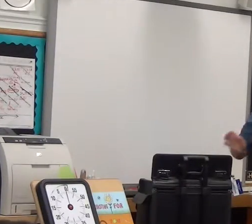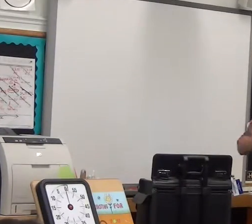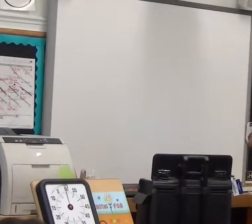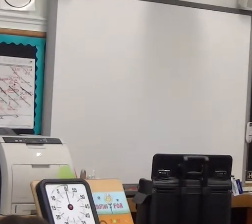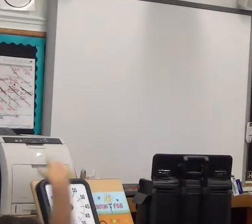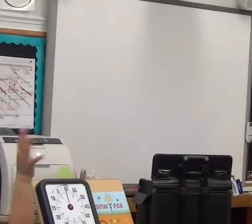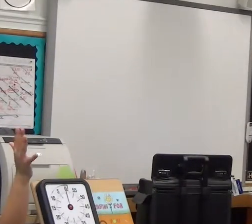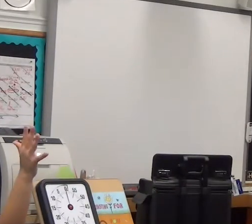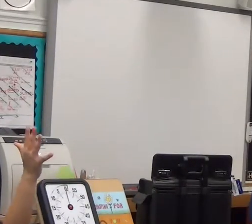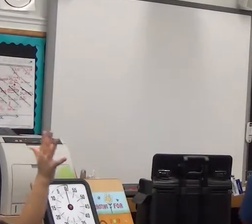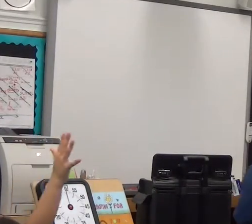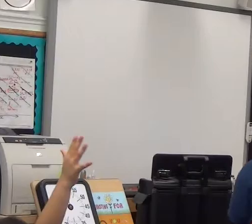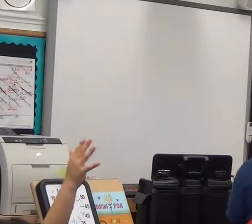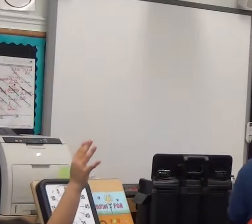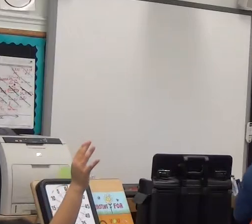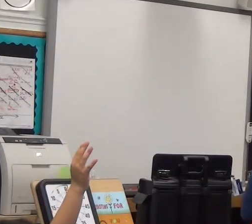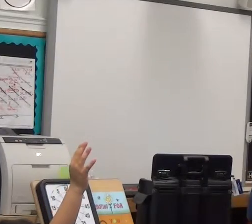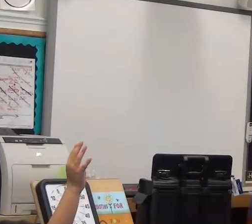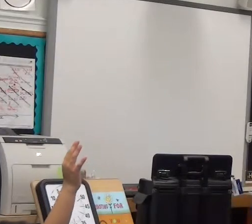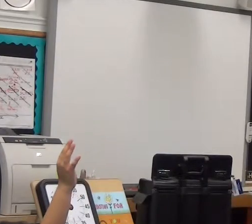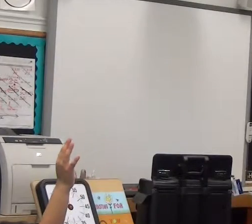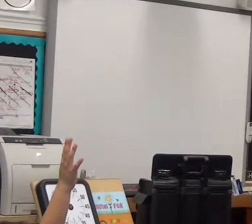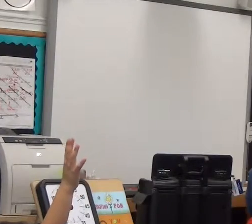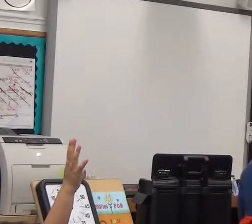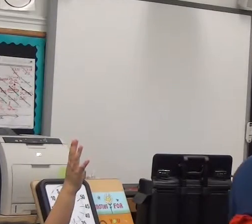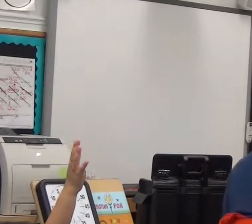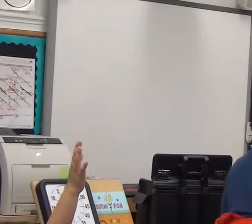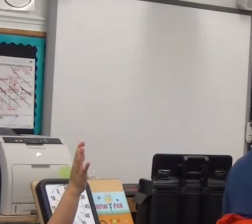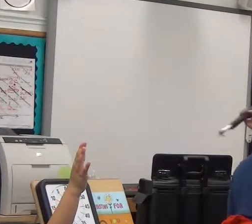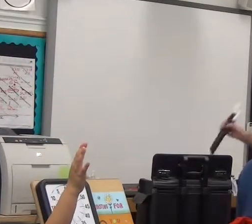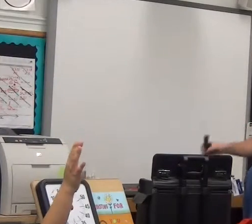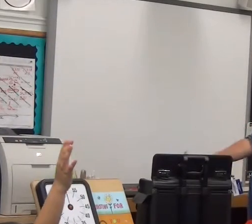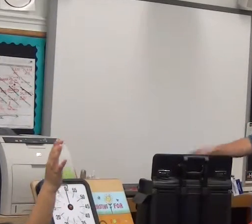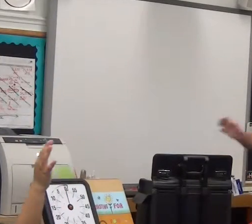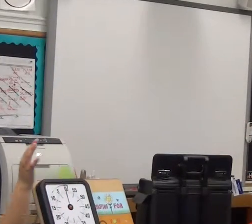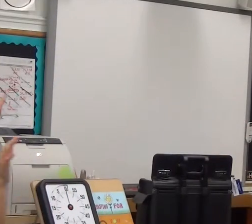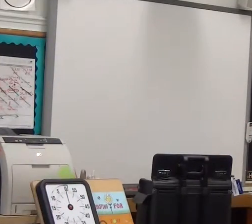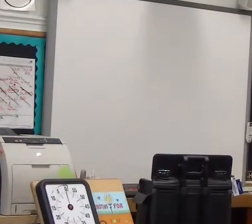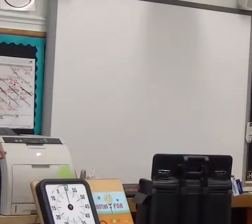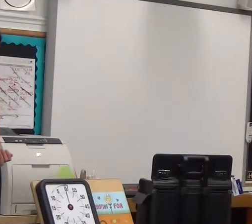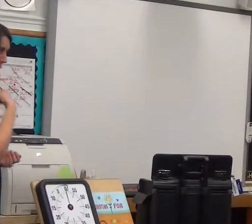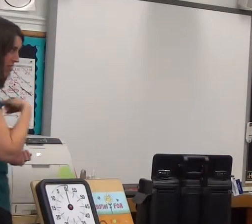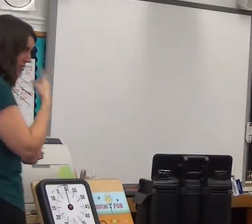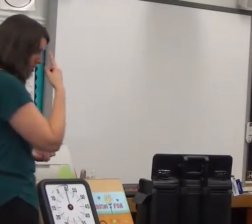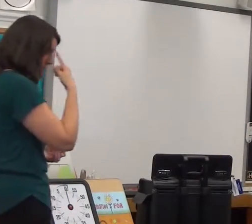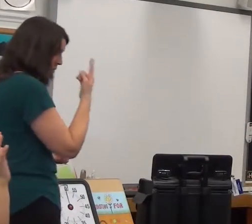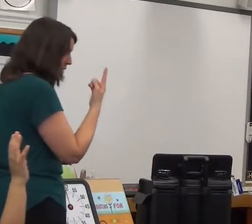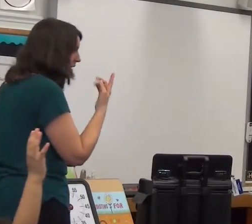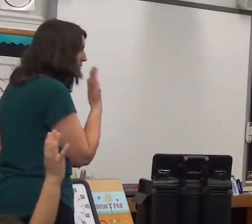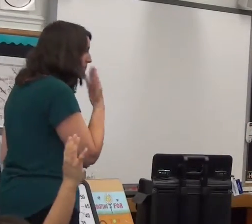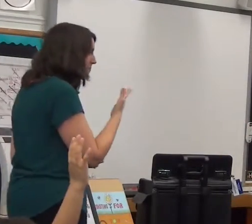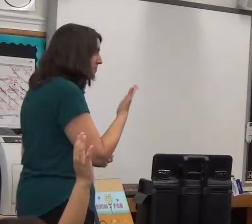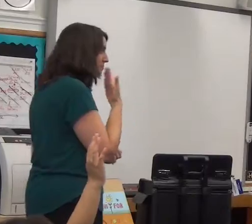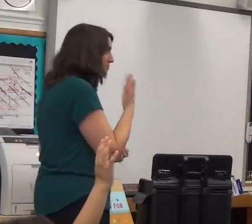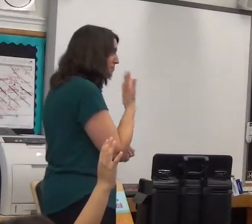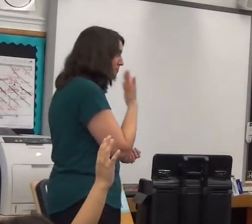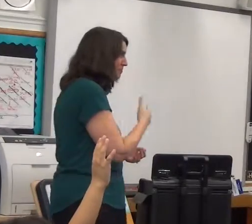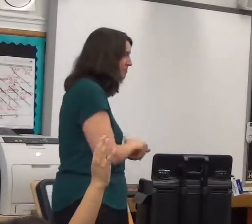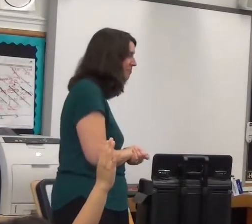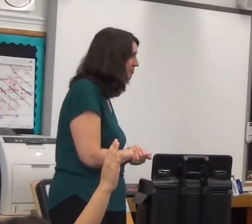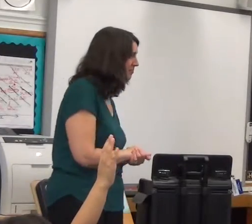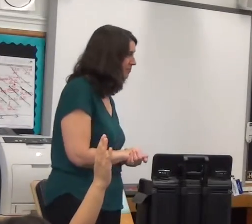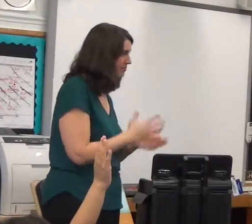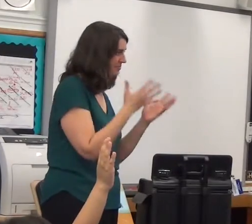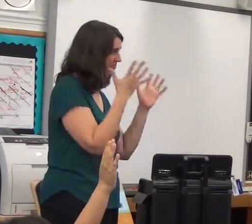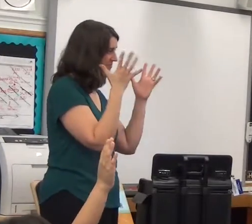I'm going to need a high five, and I'm going to need those wands. I thought I only had one wand, and can I get a high five? And you may have a seat as well.